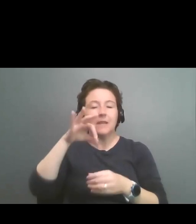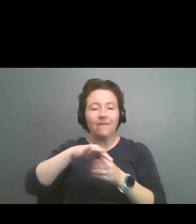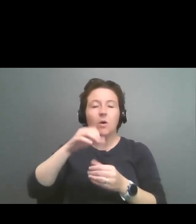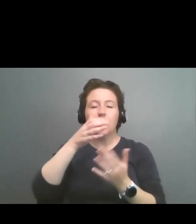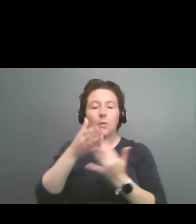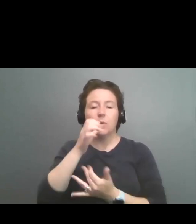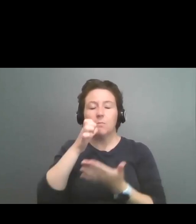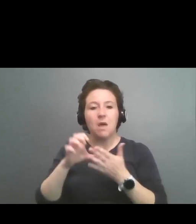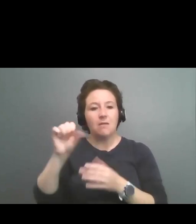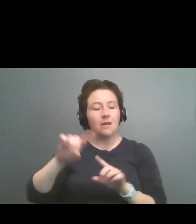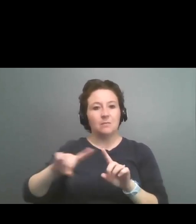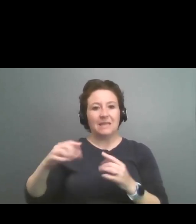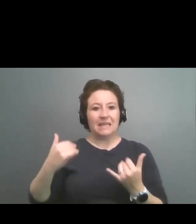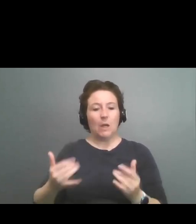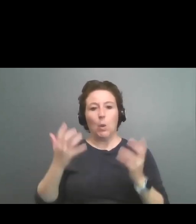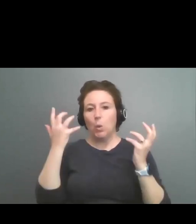difference.